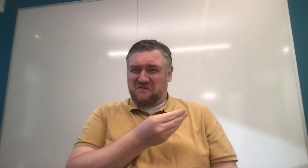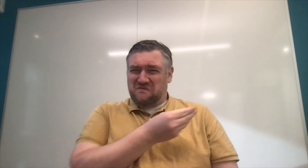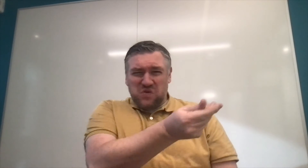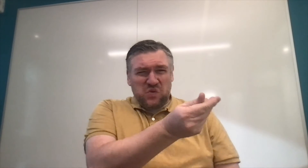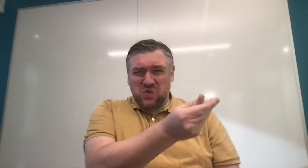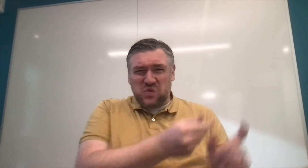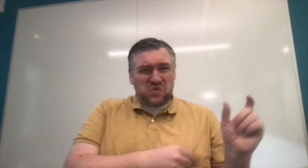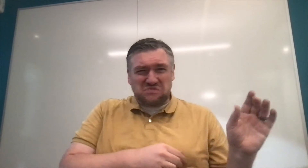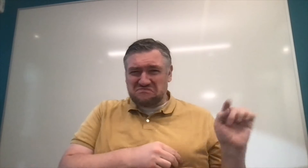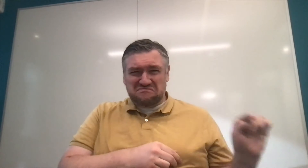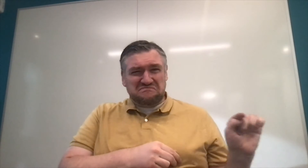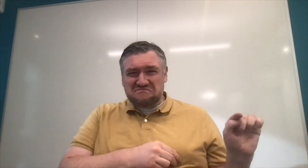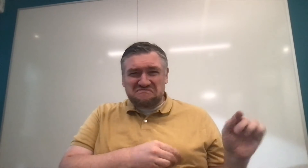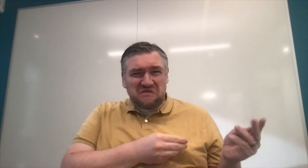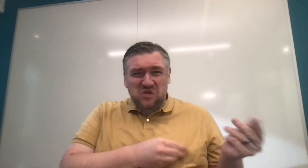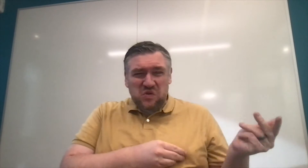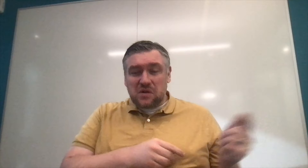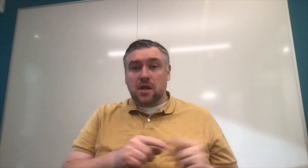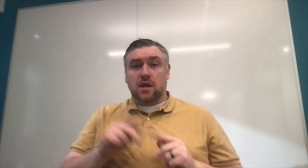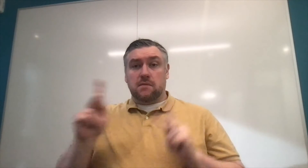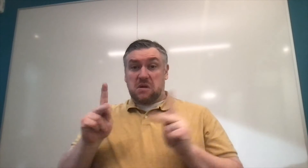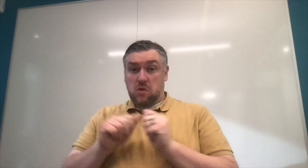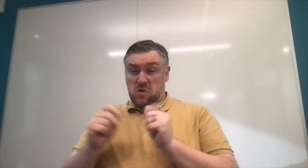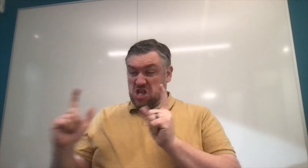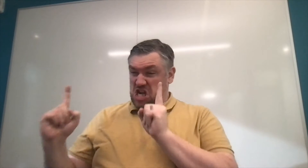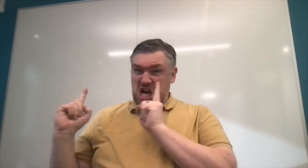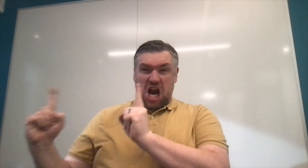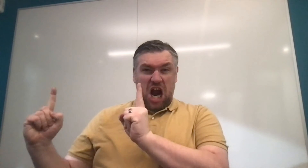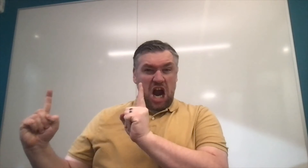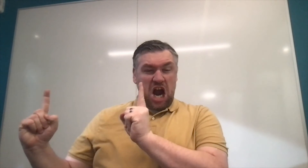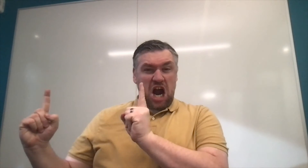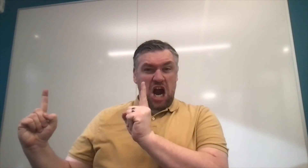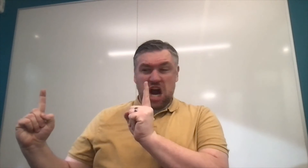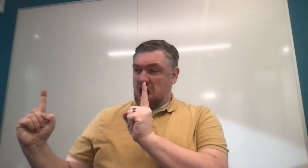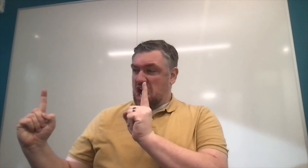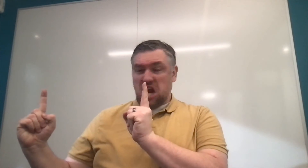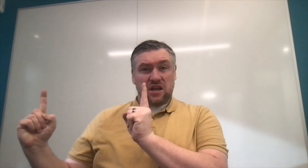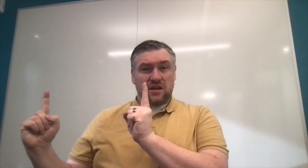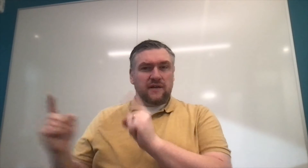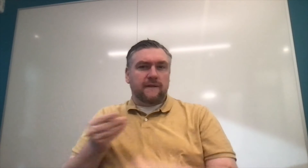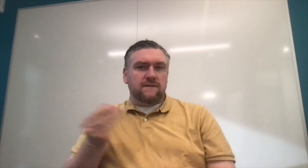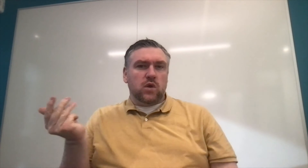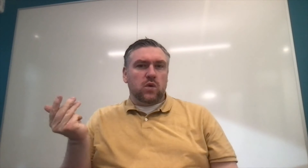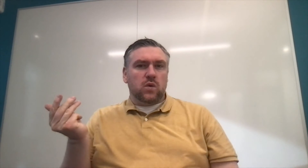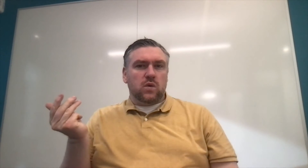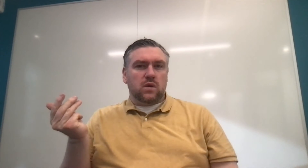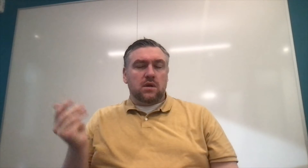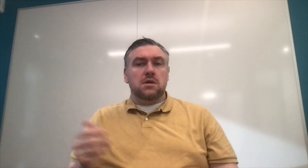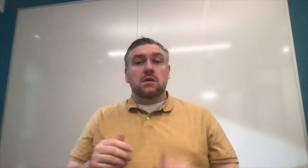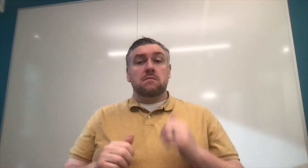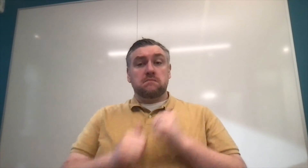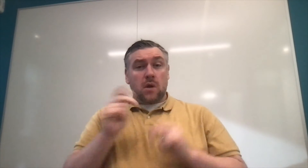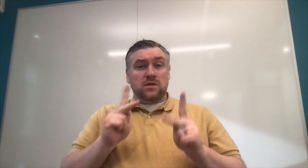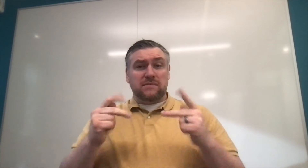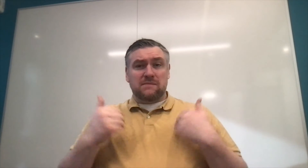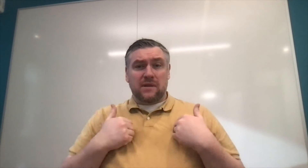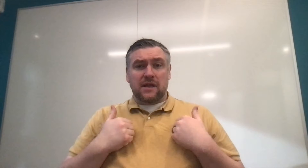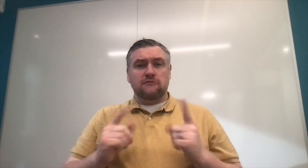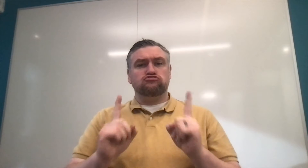shoes, there's only a few of them. People with really huge shoes, there's only a few of them. Most